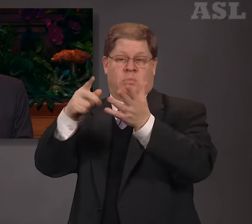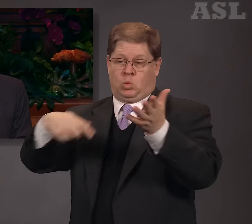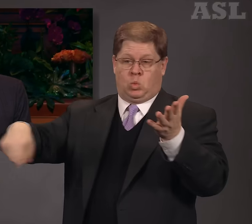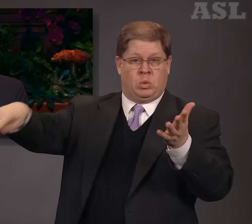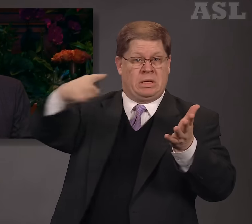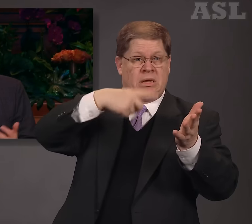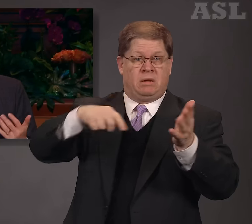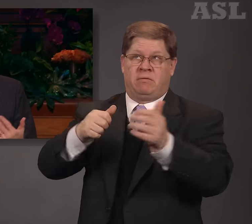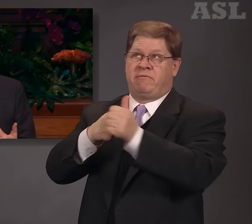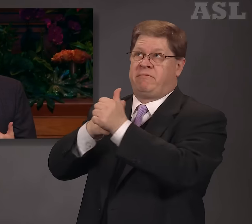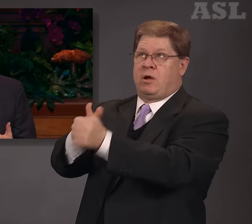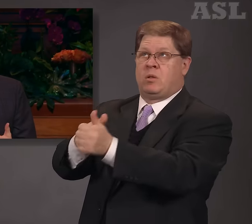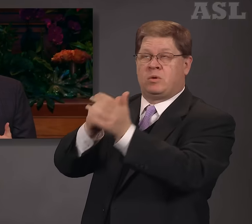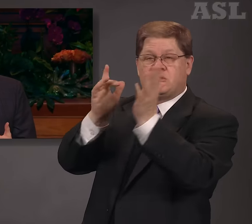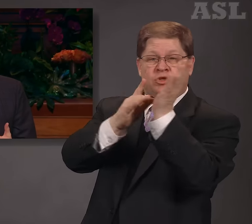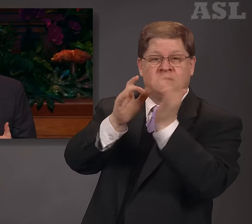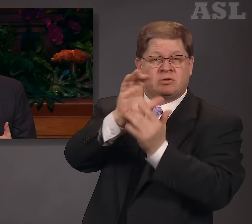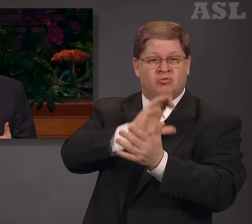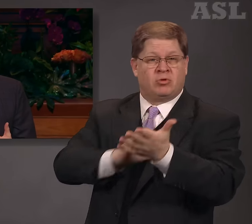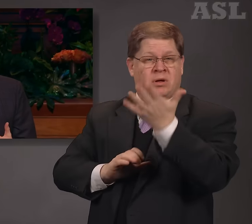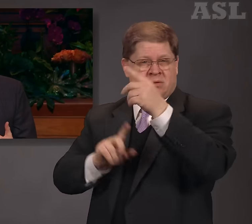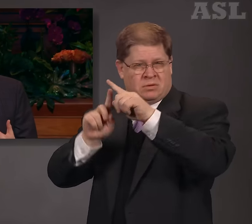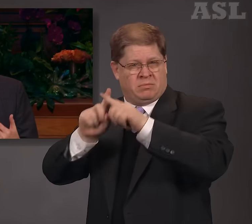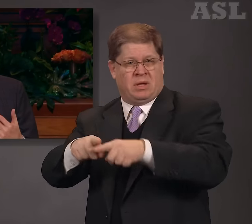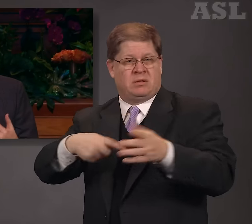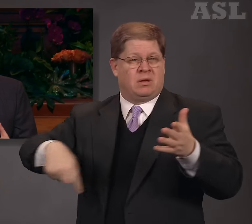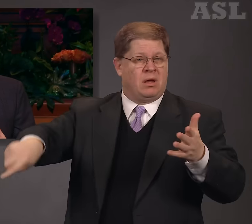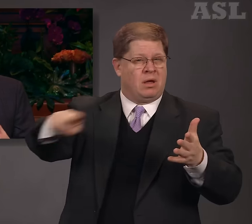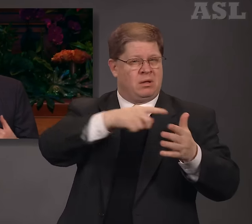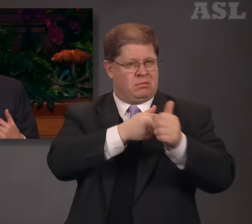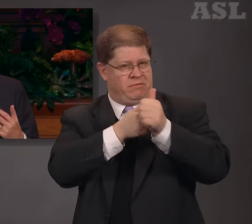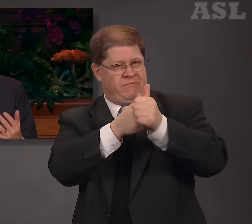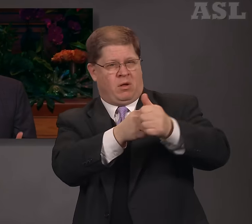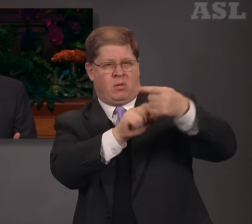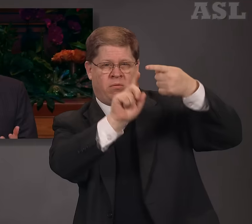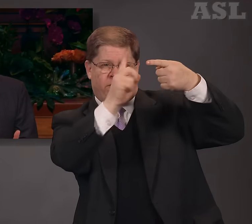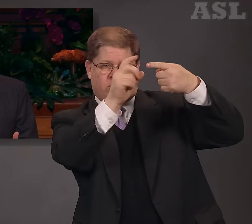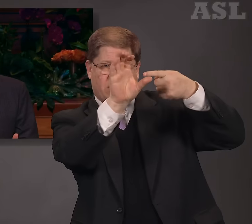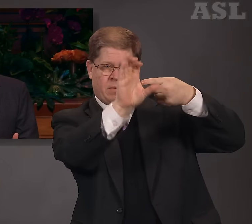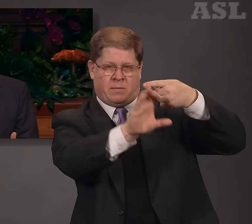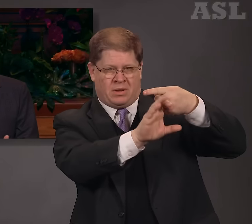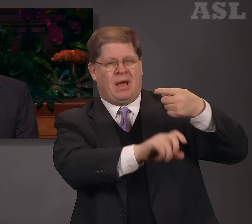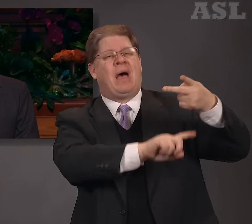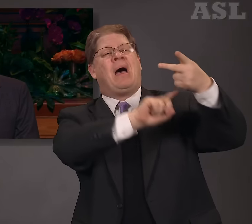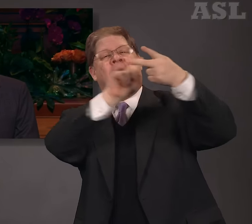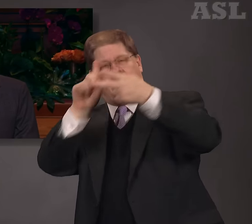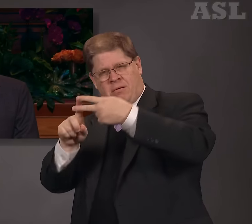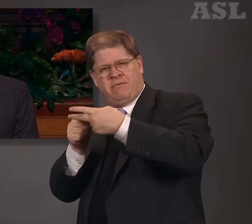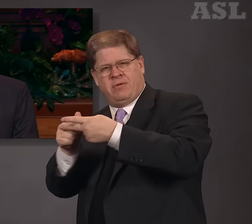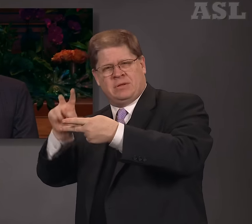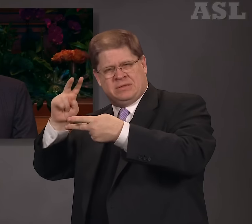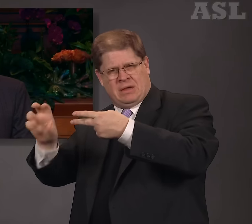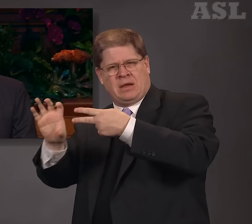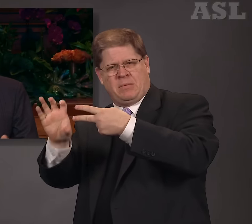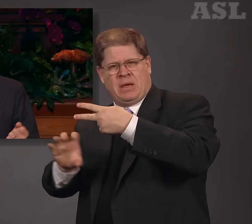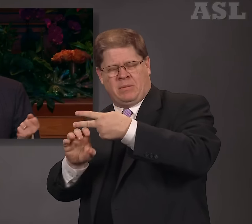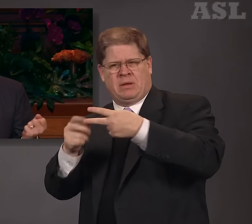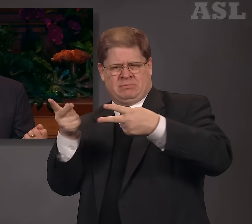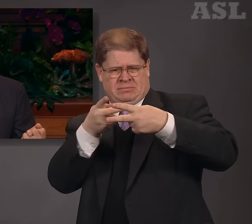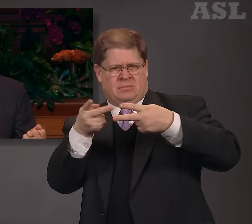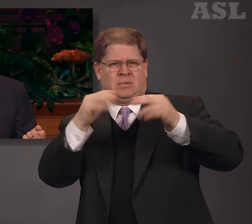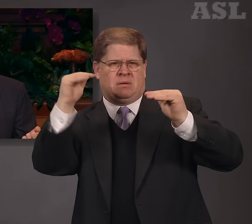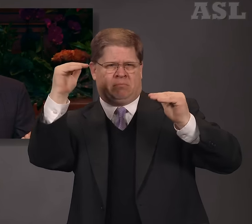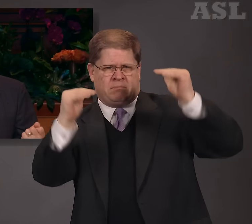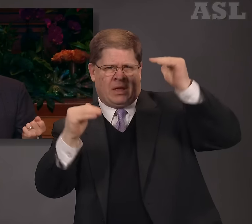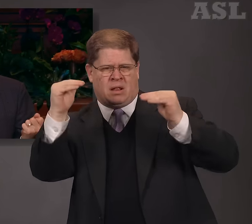Likewise, our ability to follow Jesus Christ depends upon our strength and power to live the first and